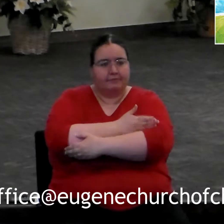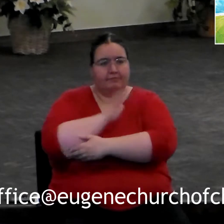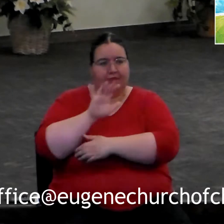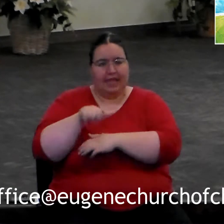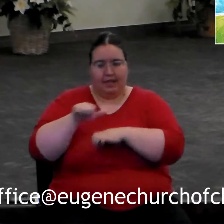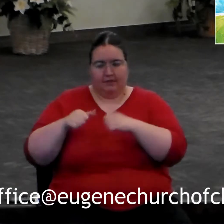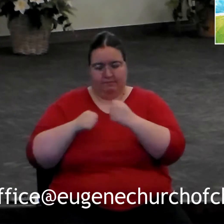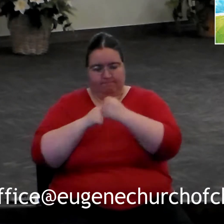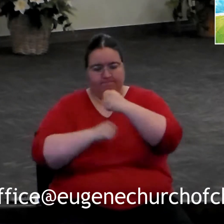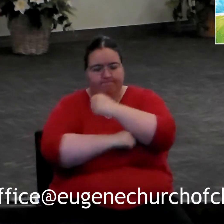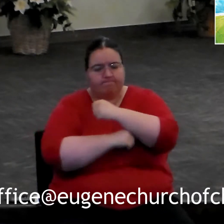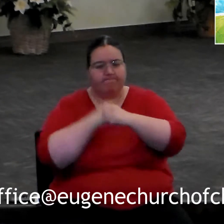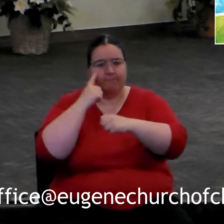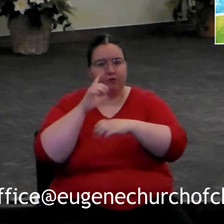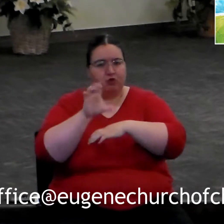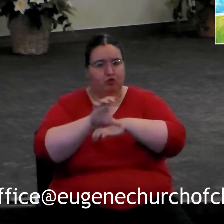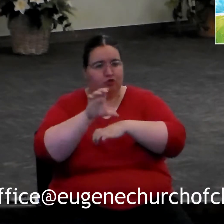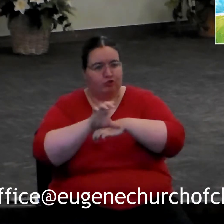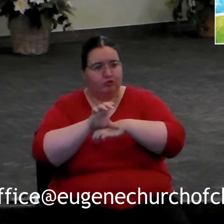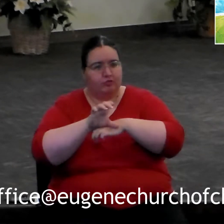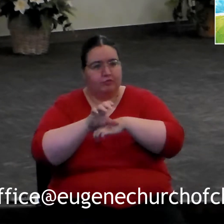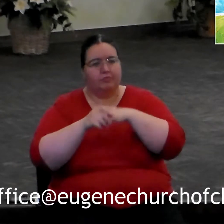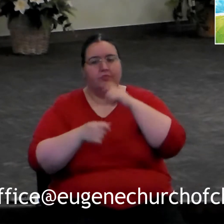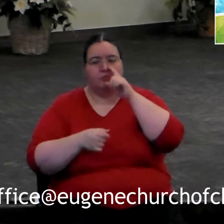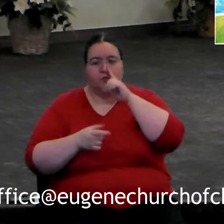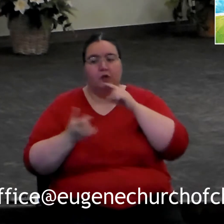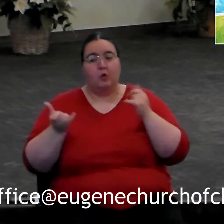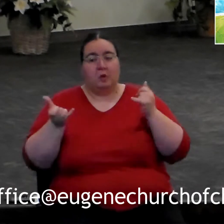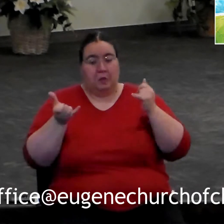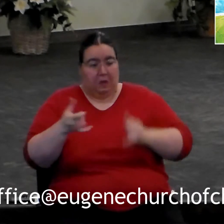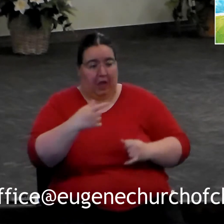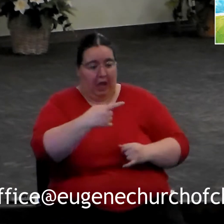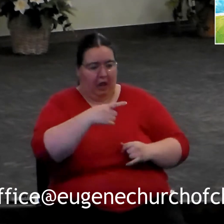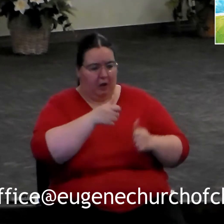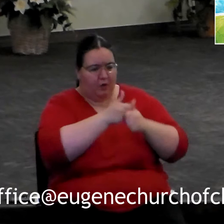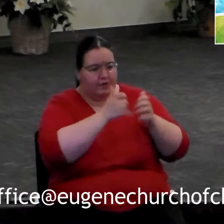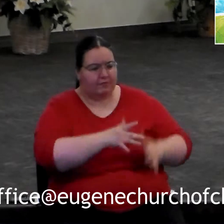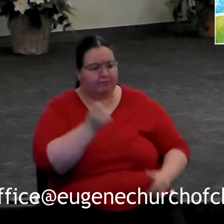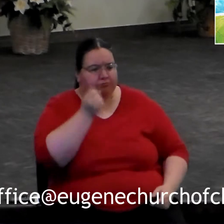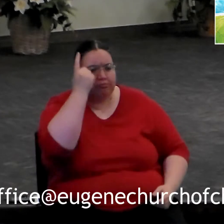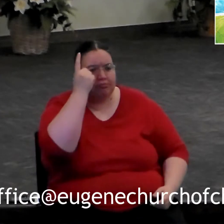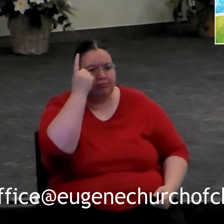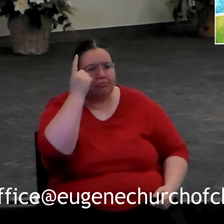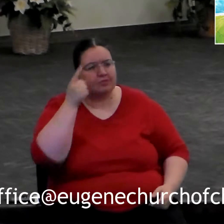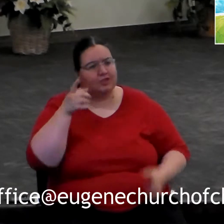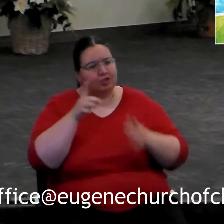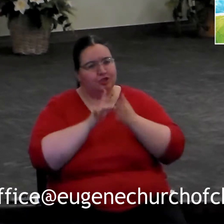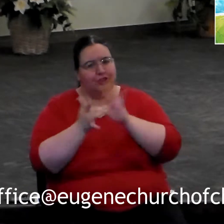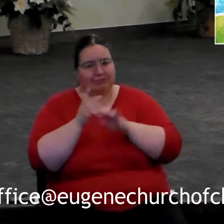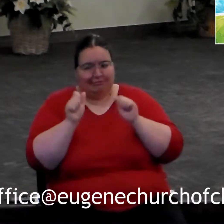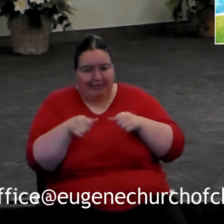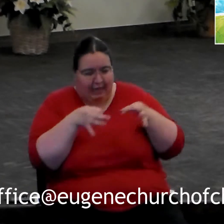he can say a little bit more about what's coming. It's interesting to me that he says that he must go.